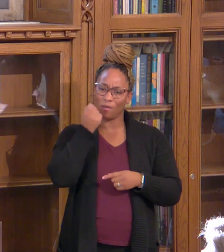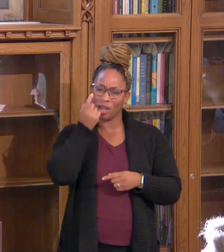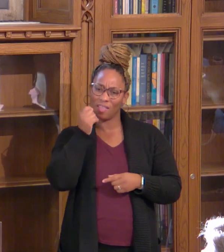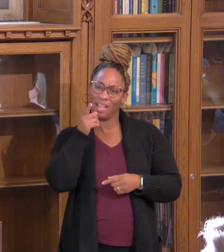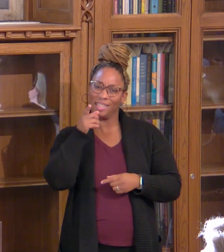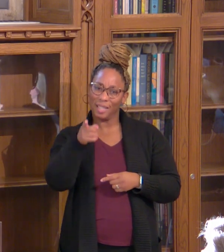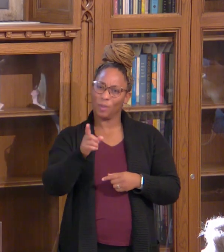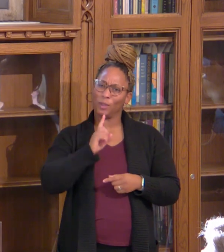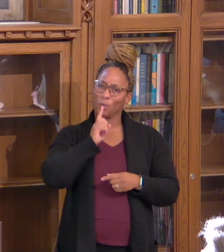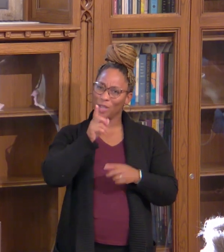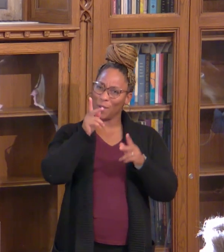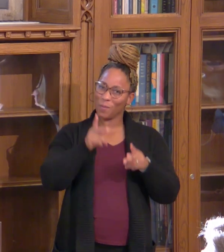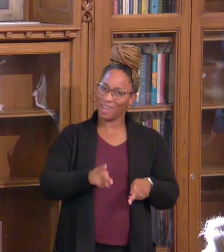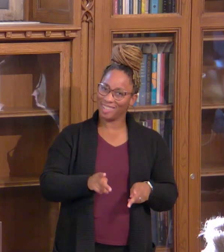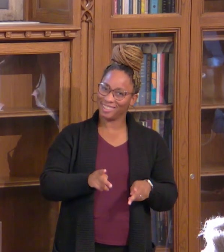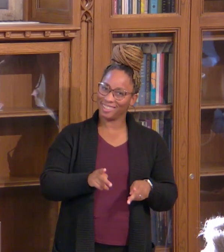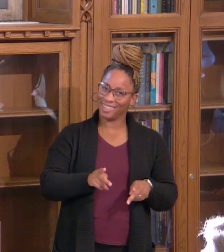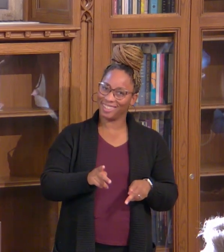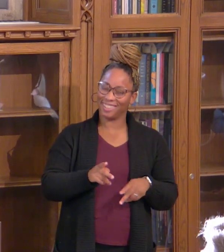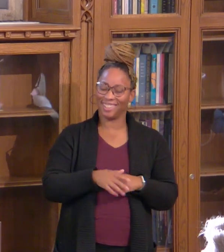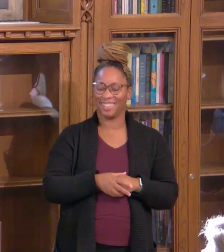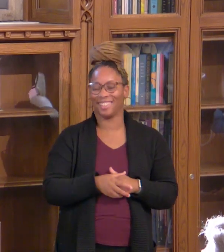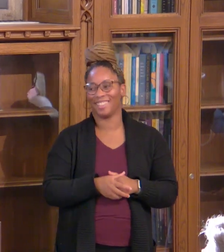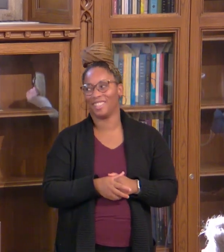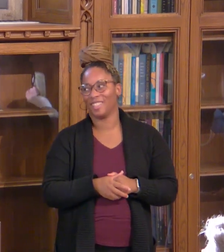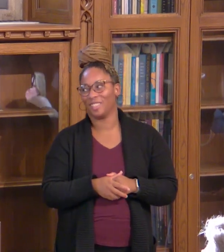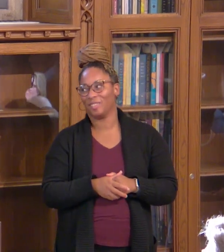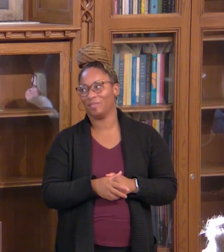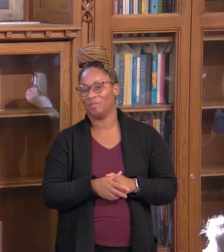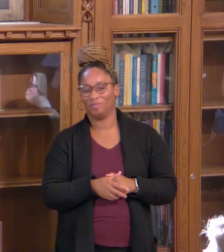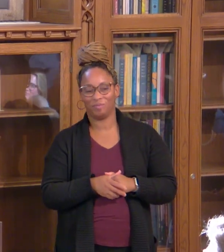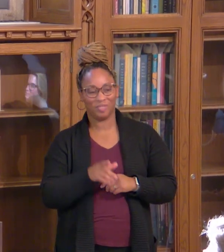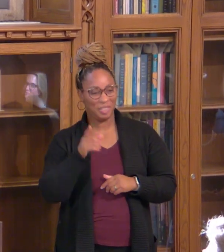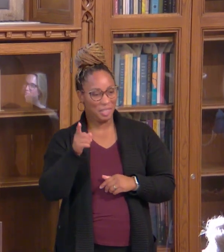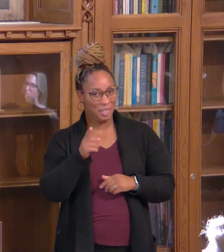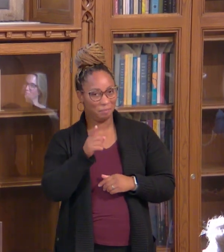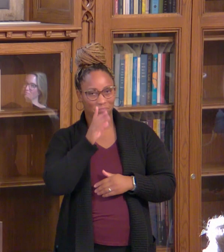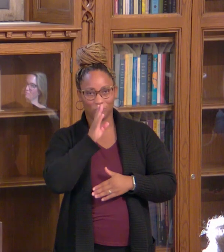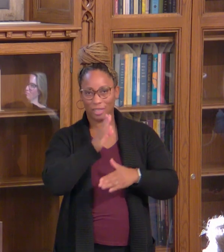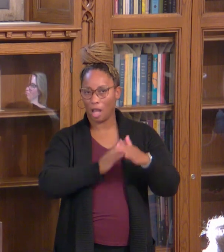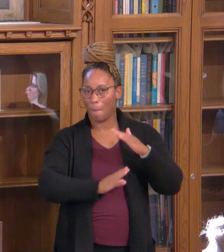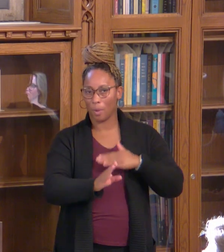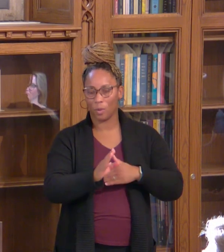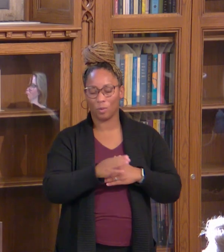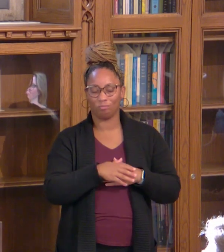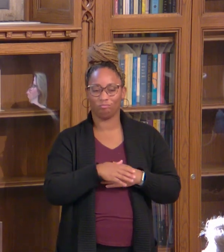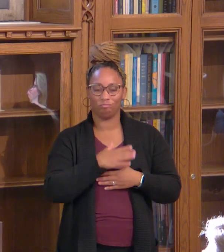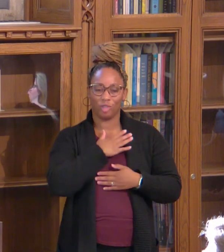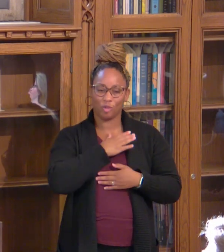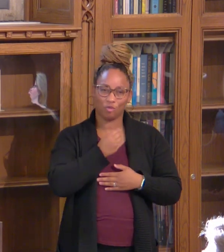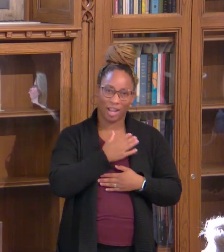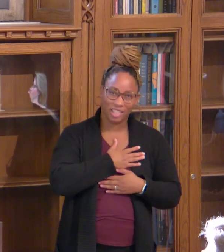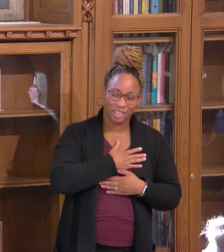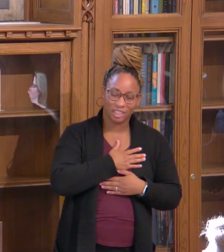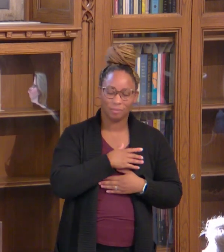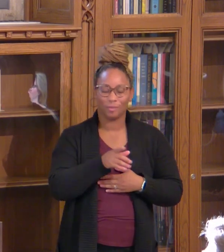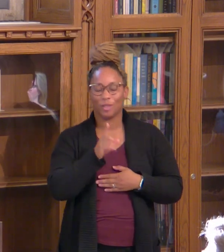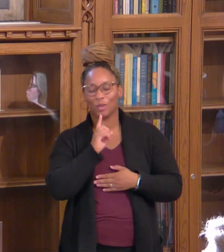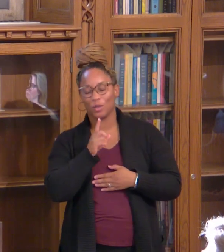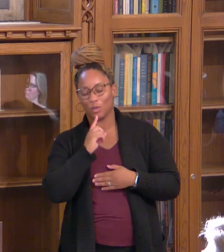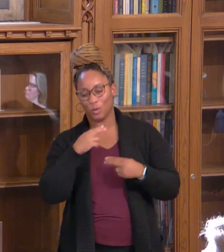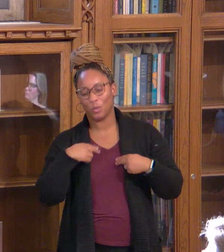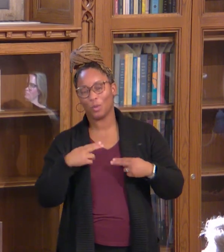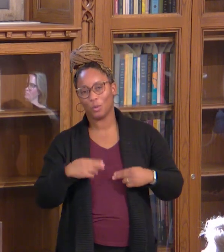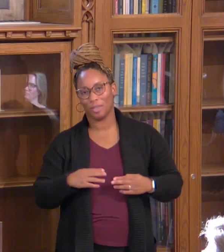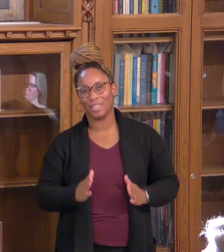was a real person he was humble gracious a true